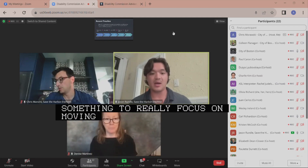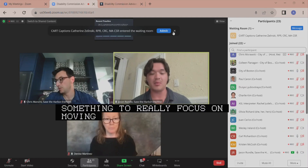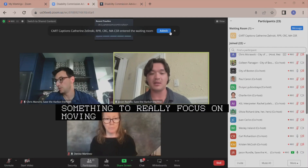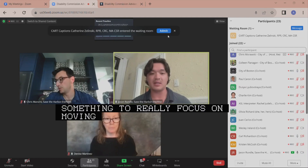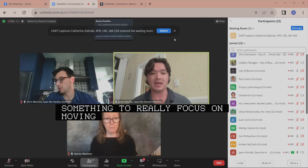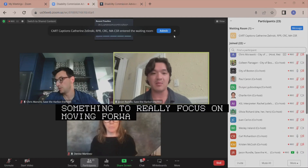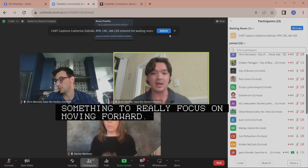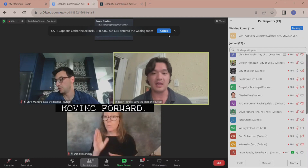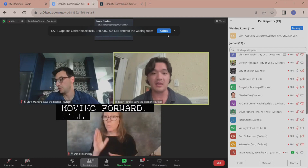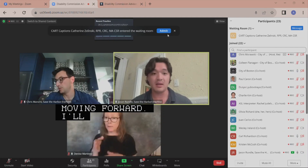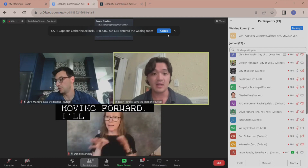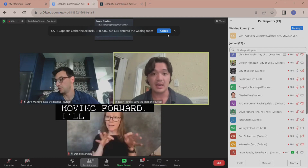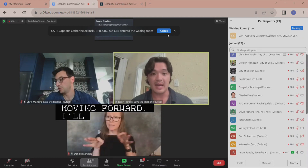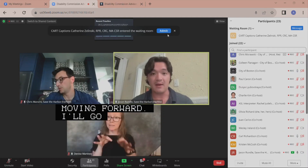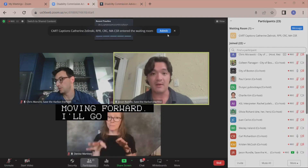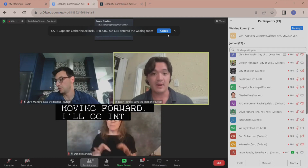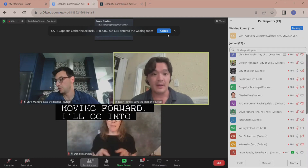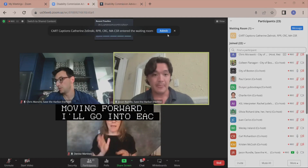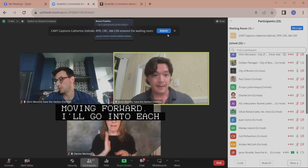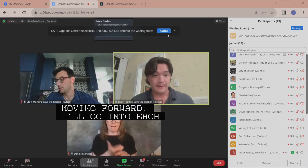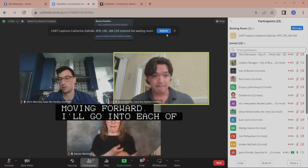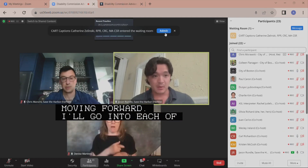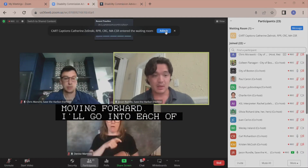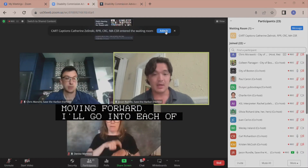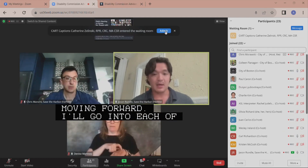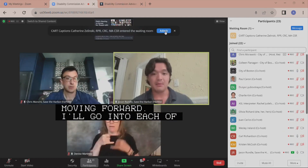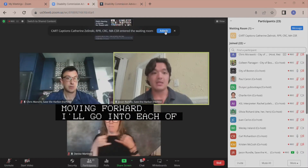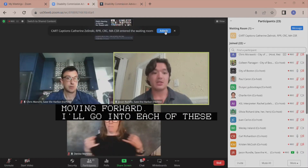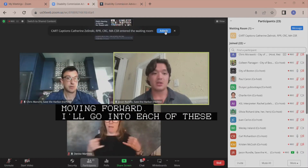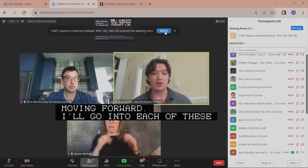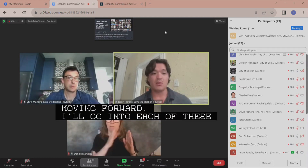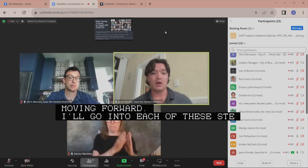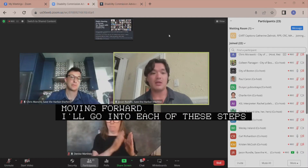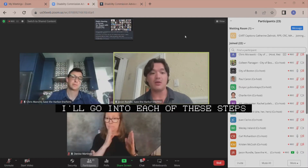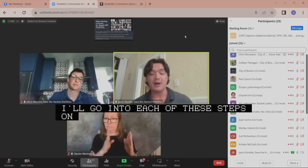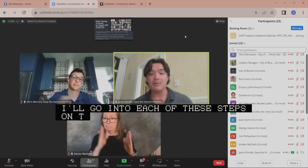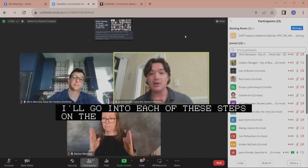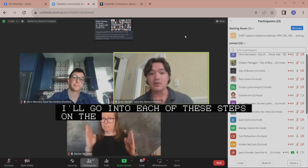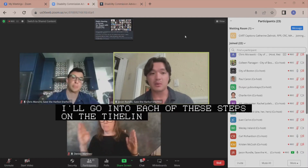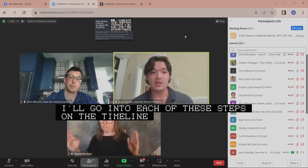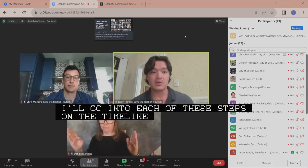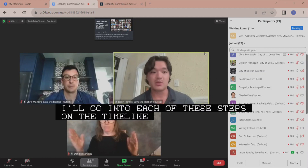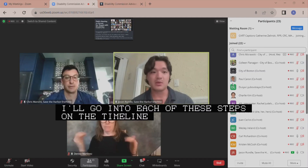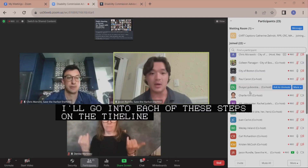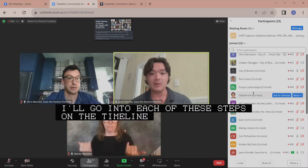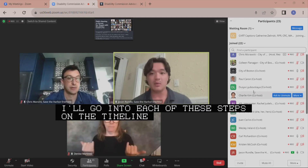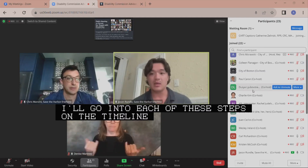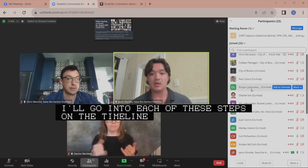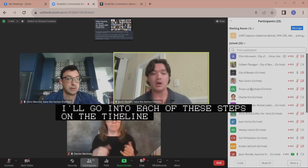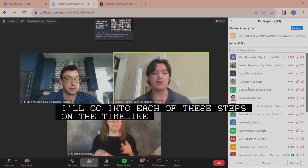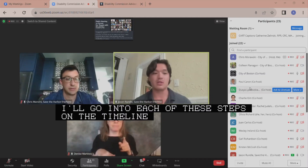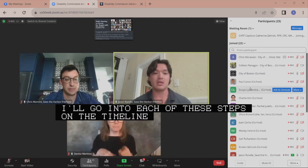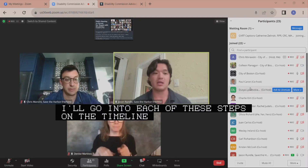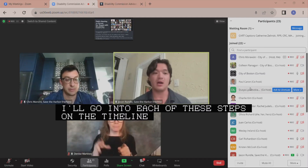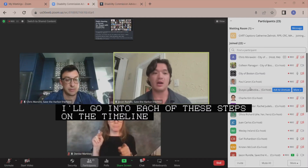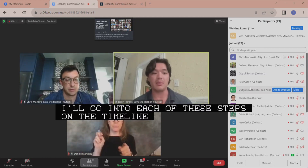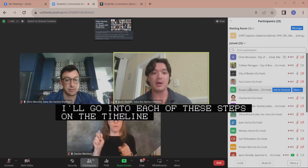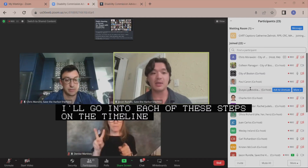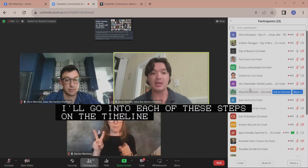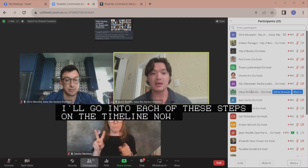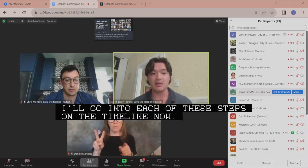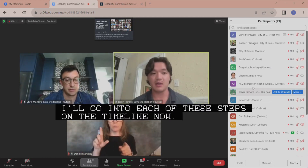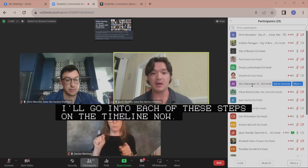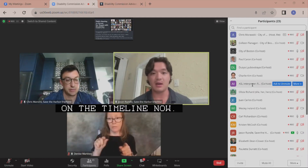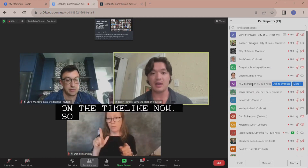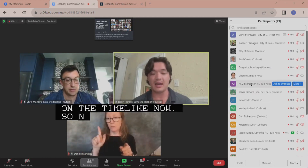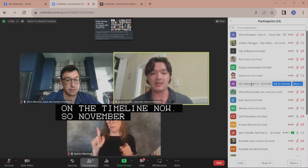steps on the timeline now. So in November of 2021, we hosted our